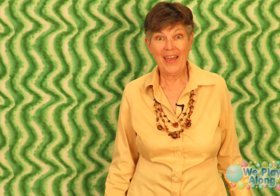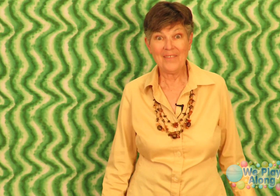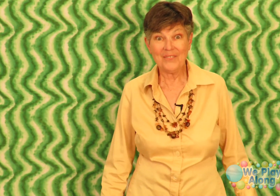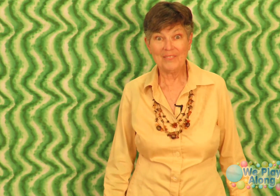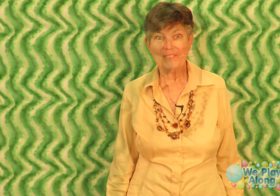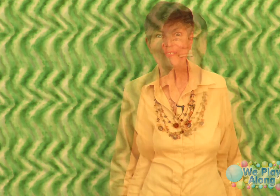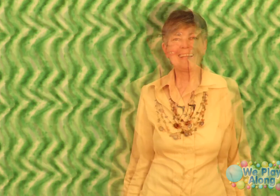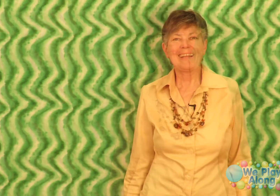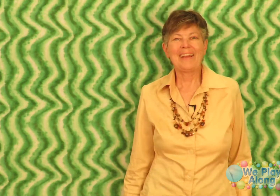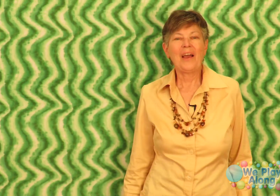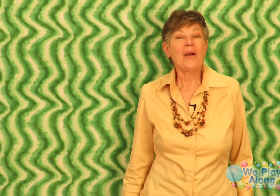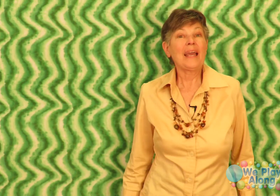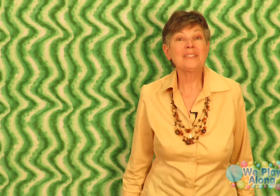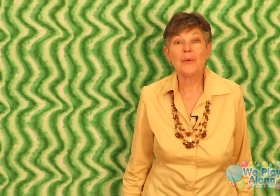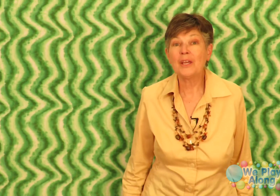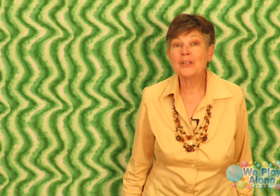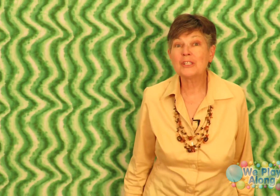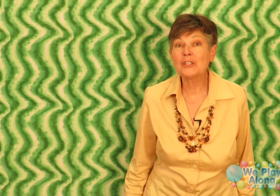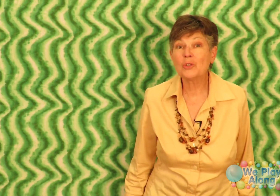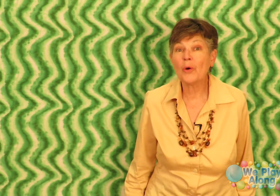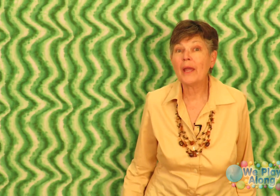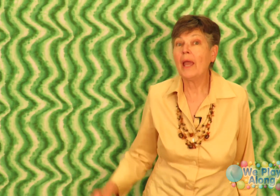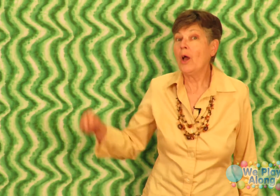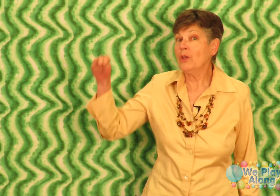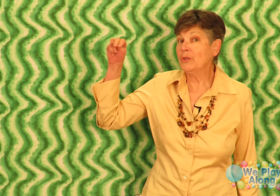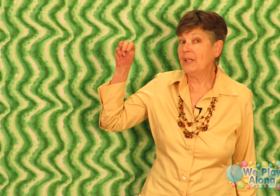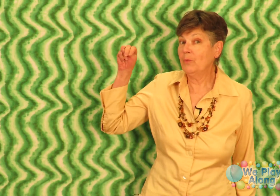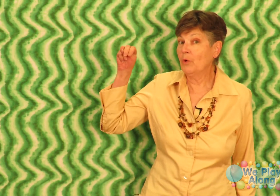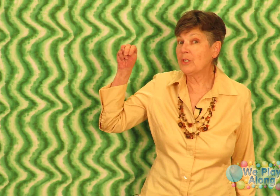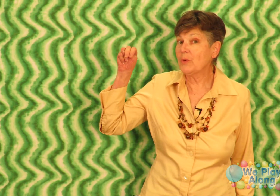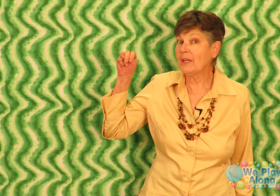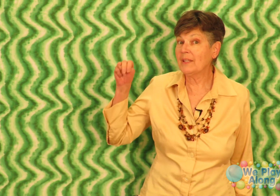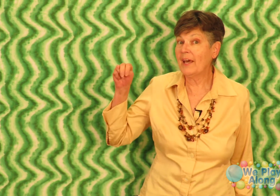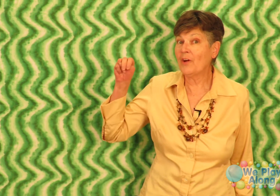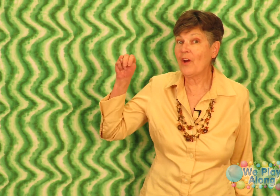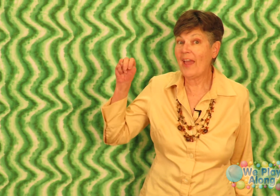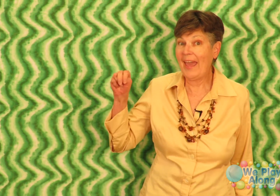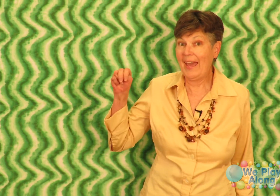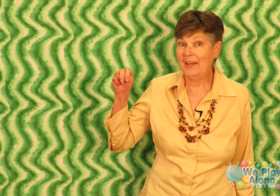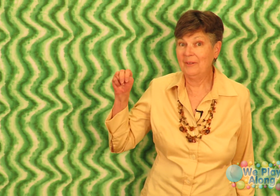Okay? Okay, so here's the story using words with the letter N.